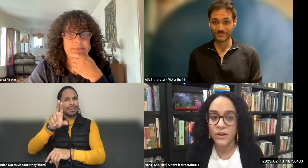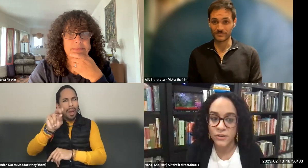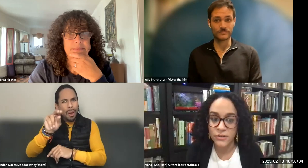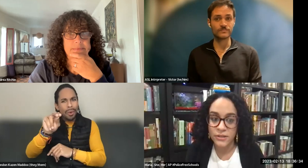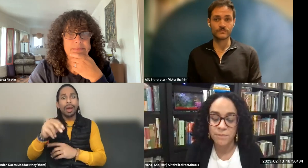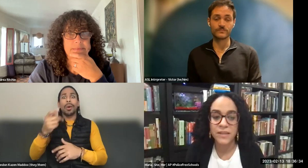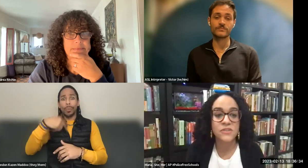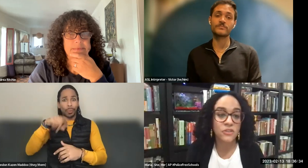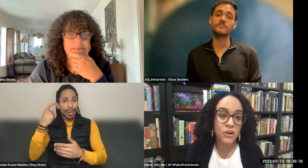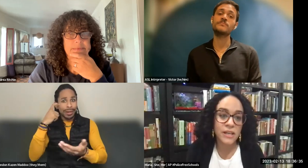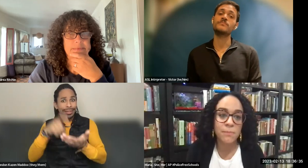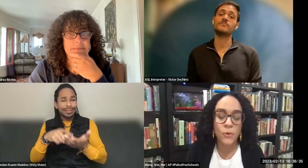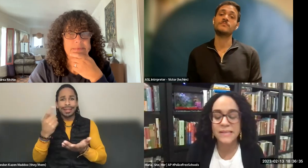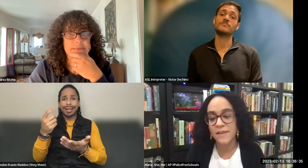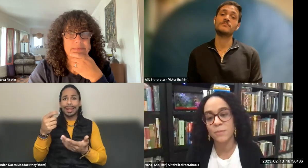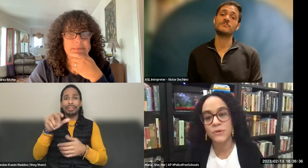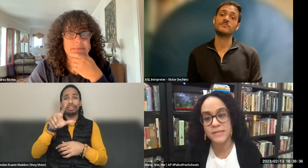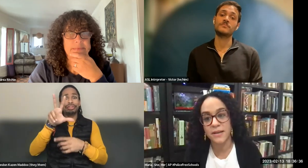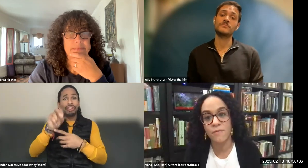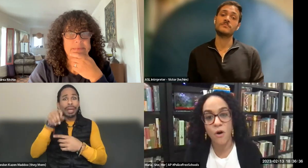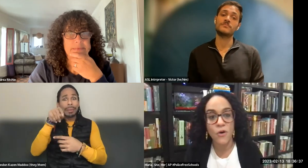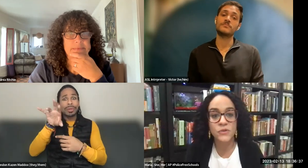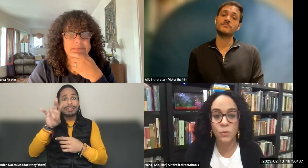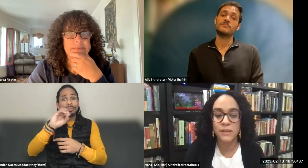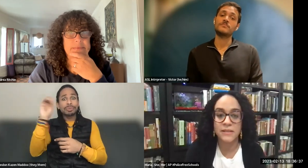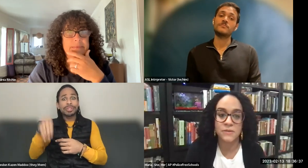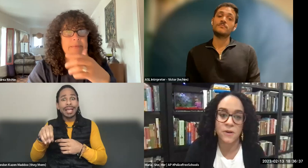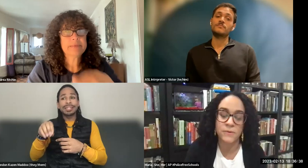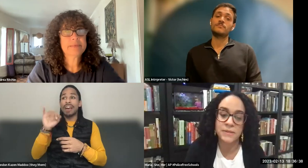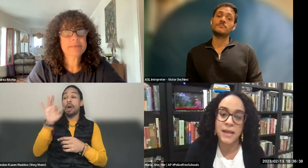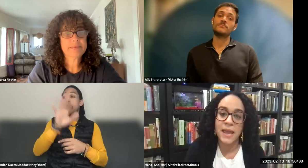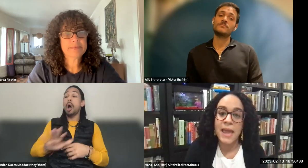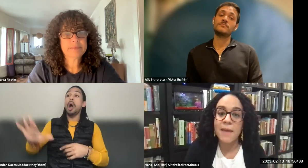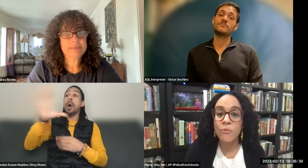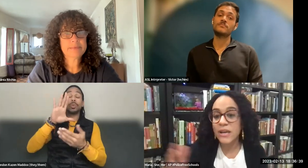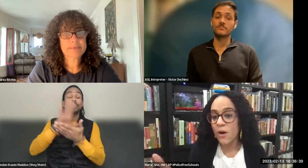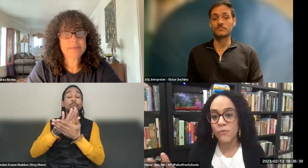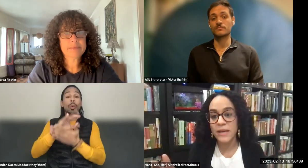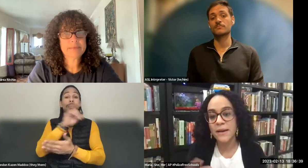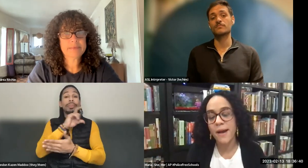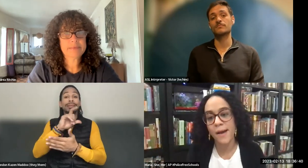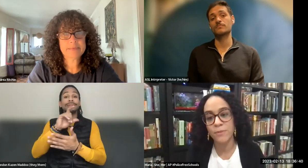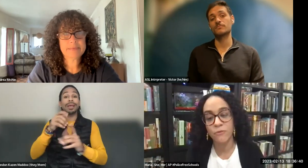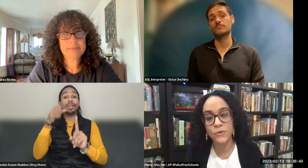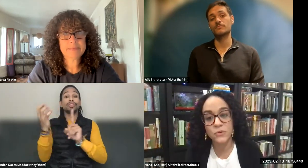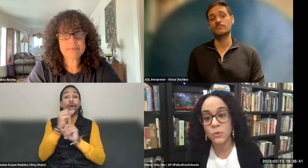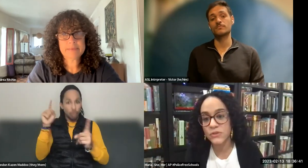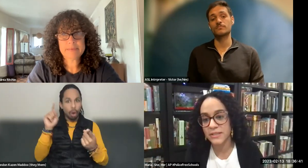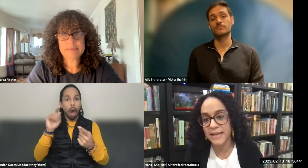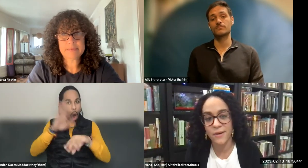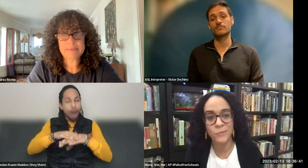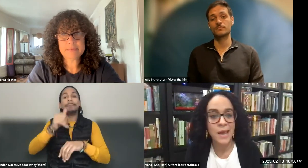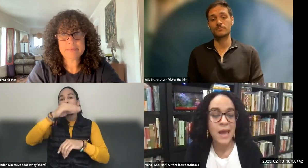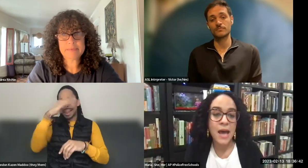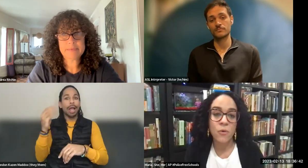a third. That's 30.7% of all school police assaults. And pre-COVID, before school